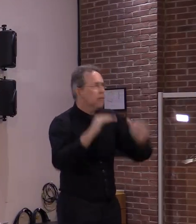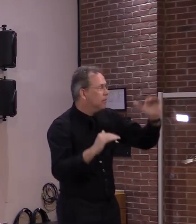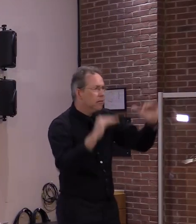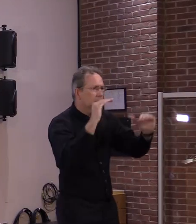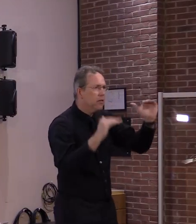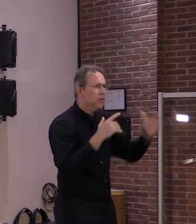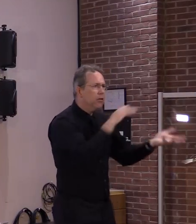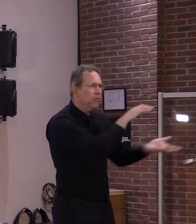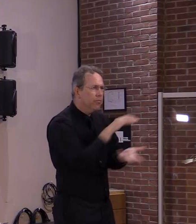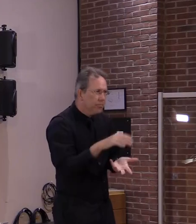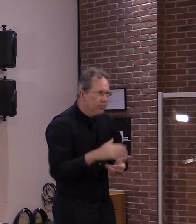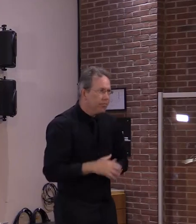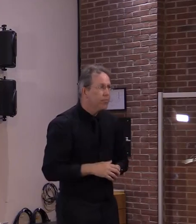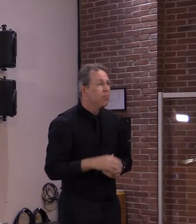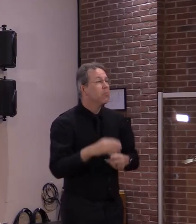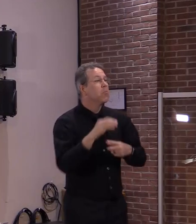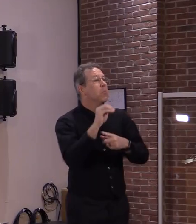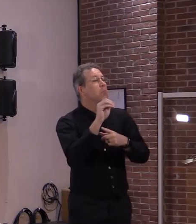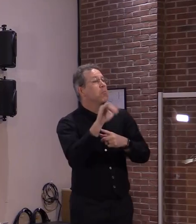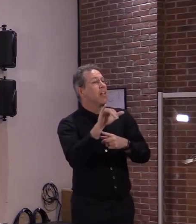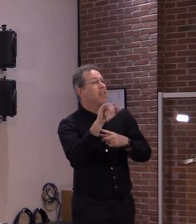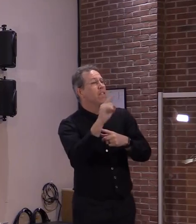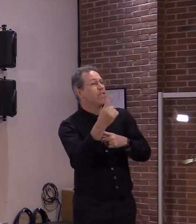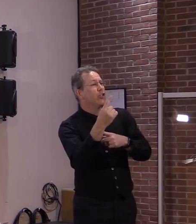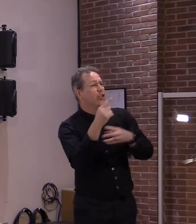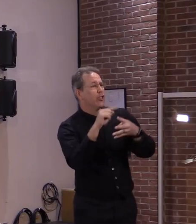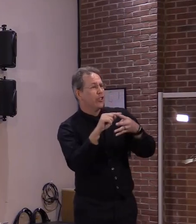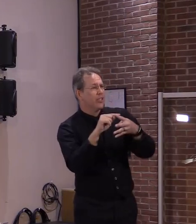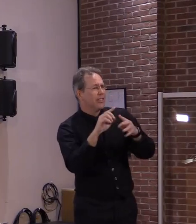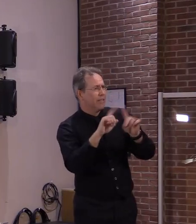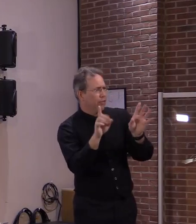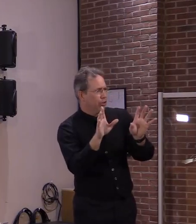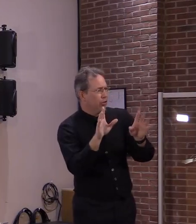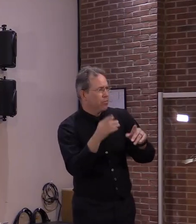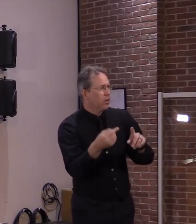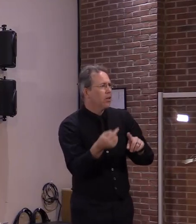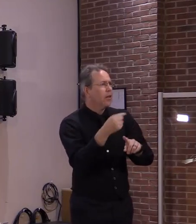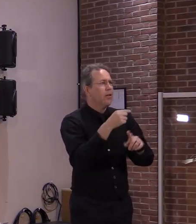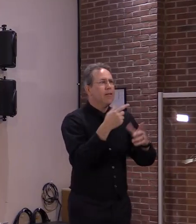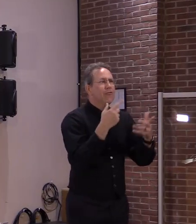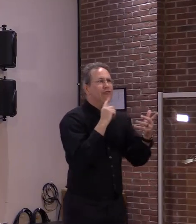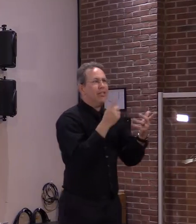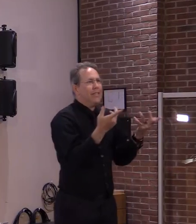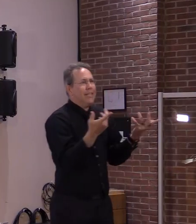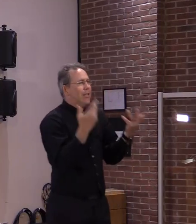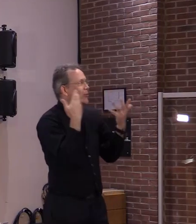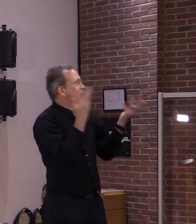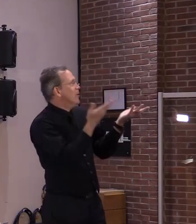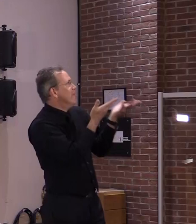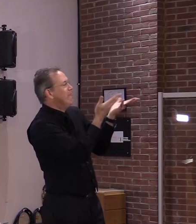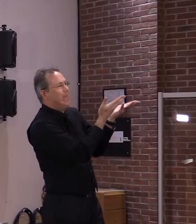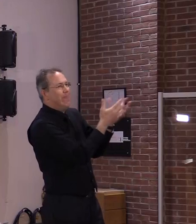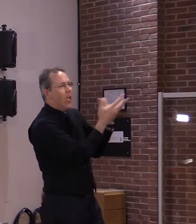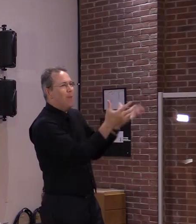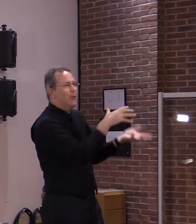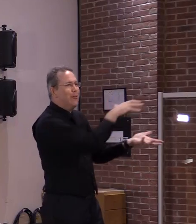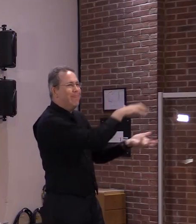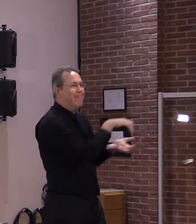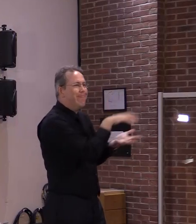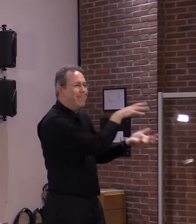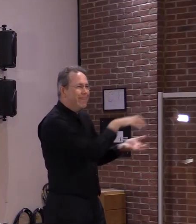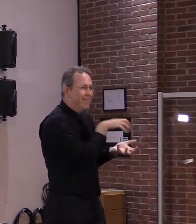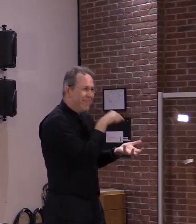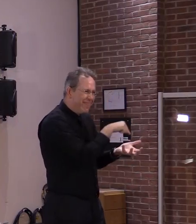different equation, but no one's telegraphing to us that that's going to happen that early in the month. So hopefully it would be